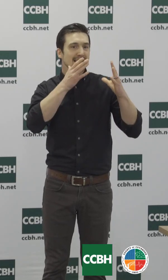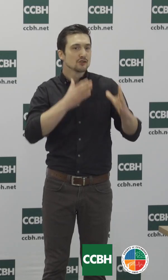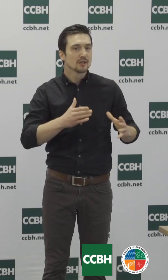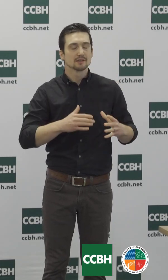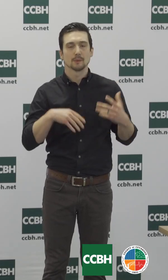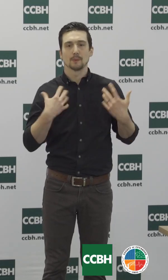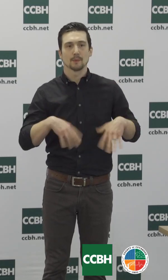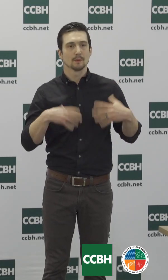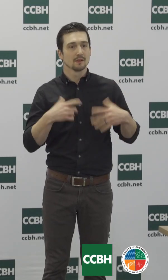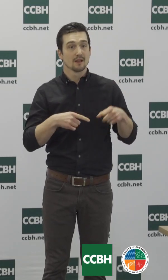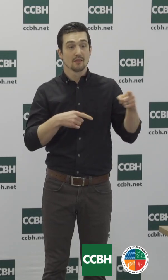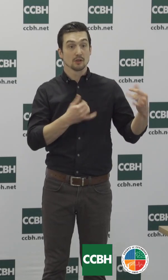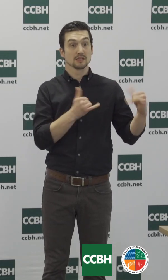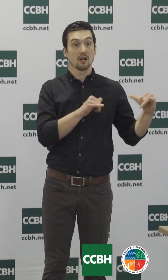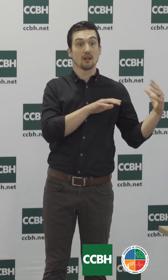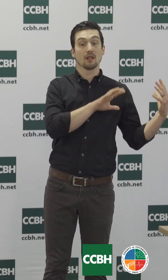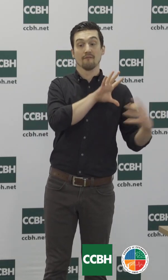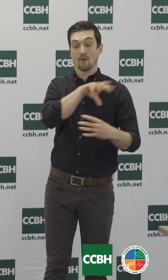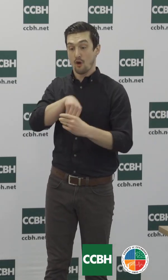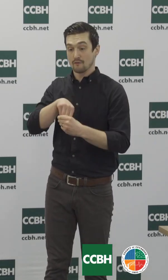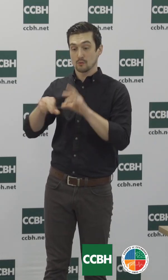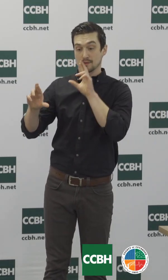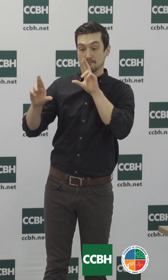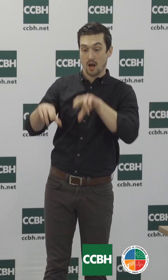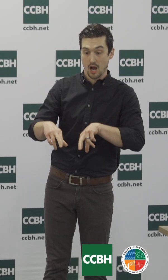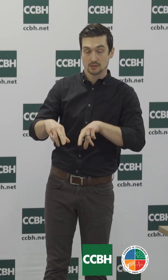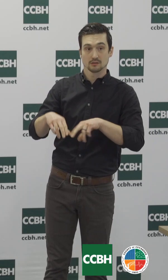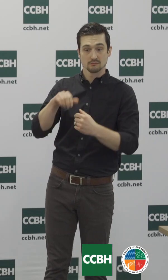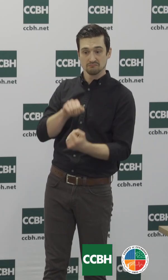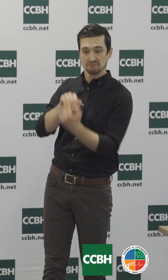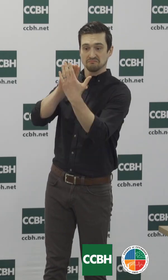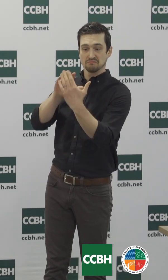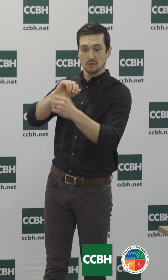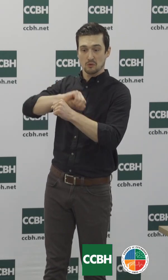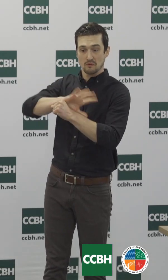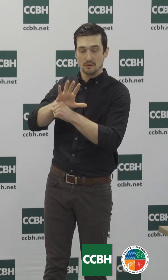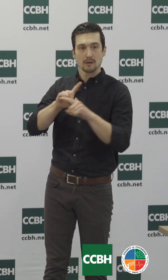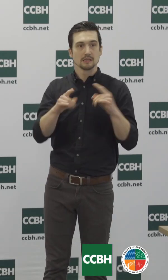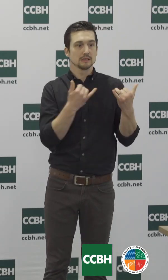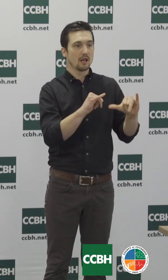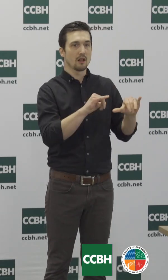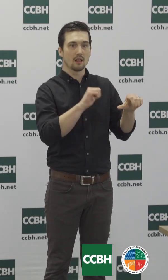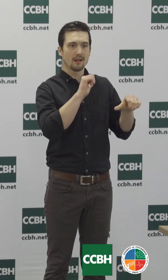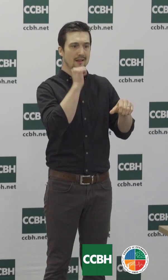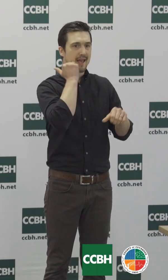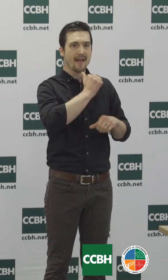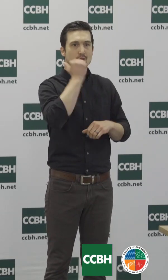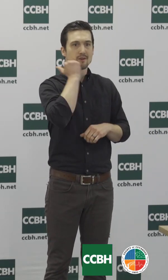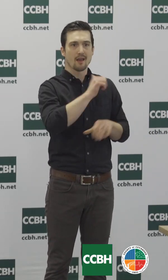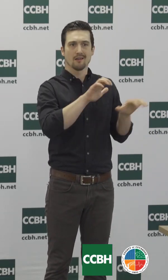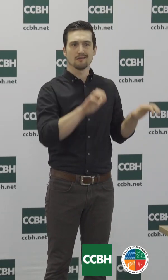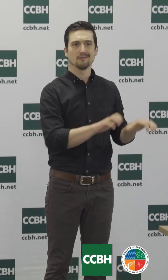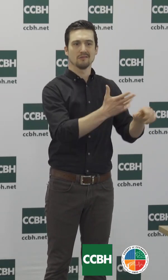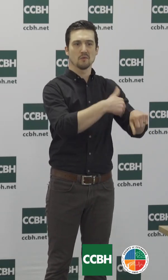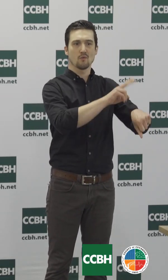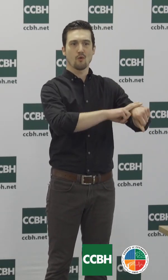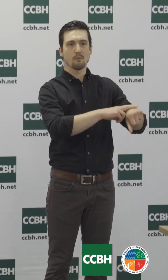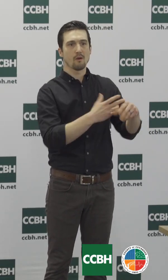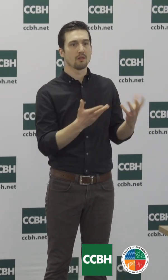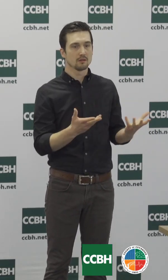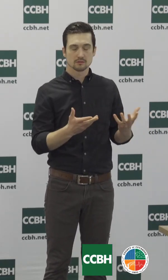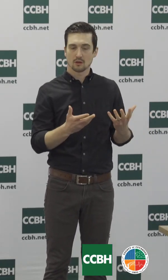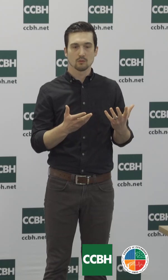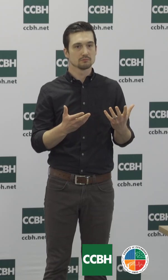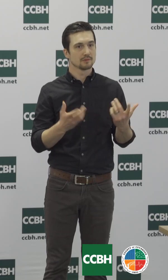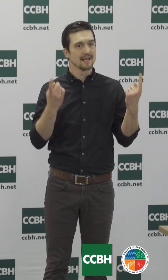this response while also still trying to carry forward the important day-to-day public health work they do. And that's happening